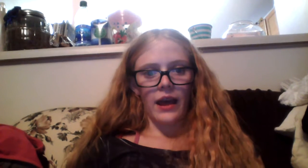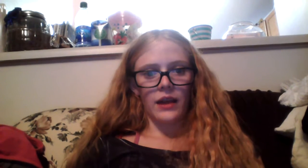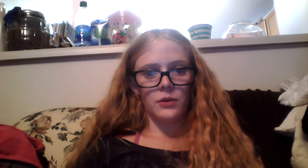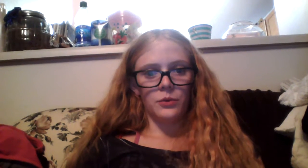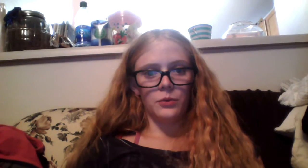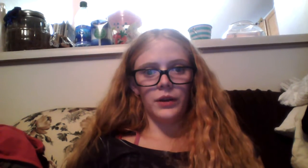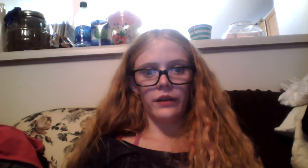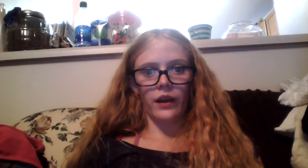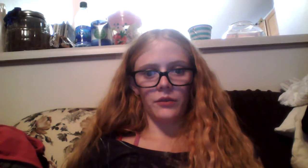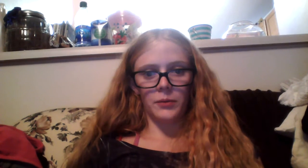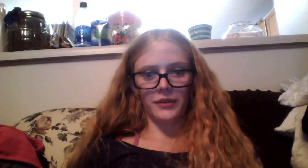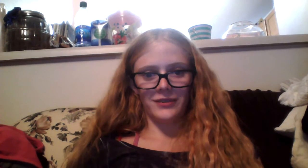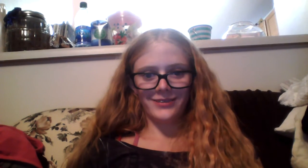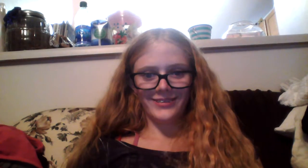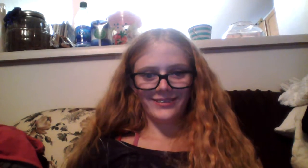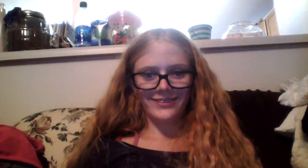and really comfortable.